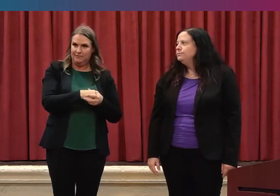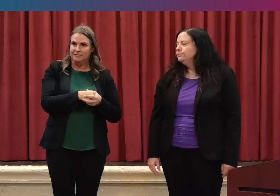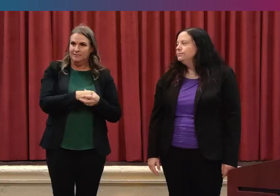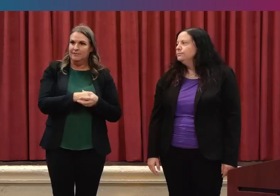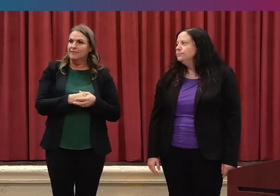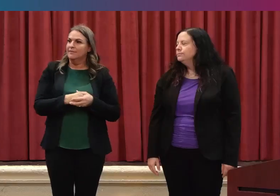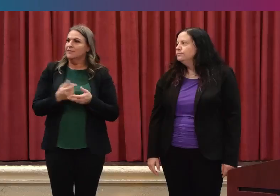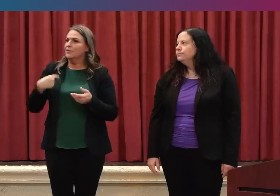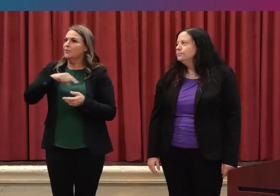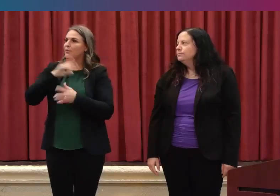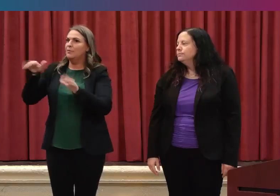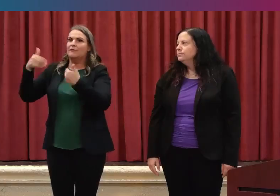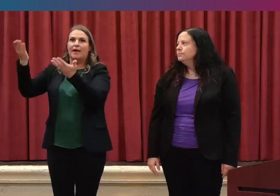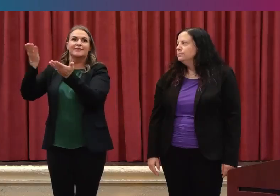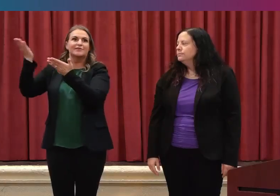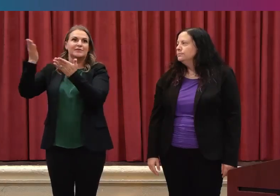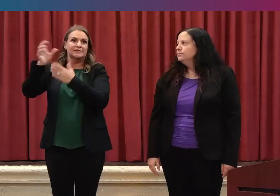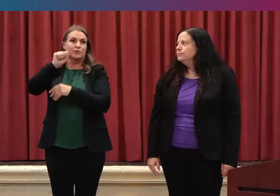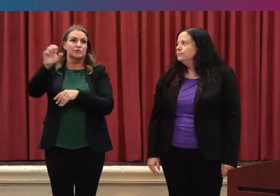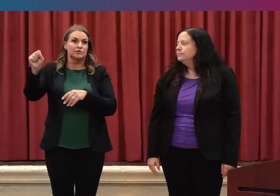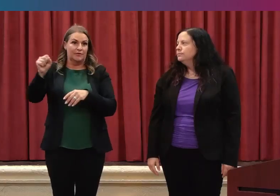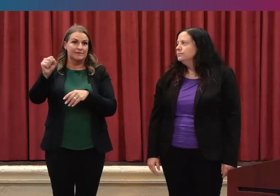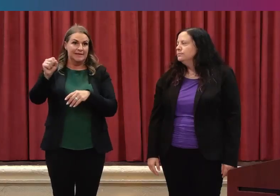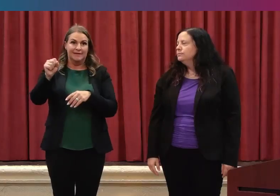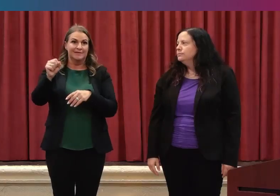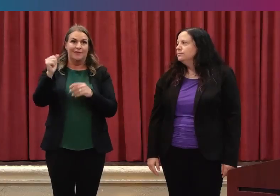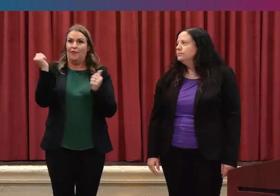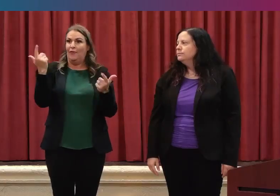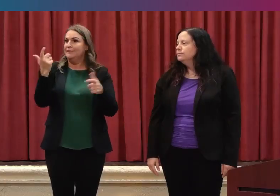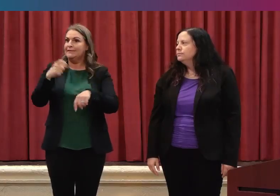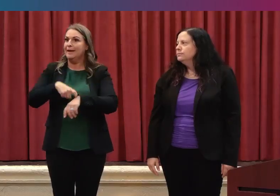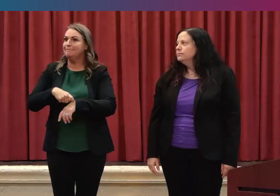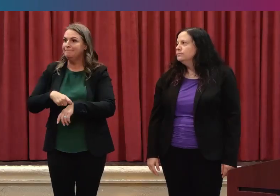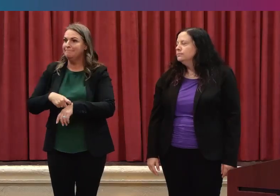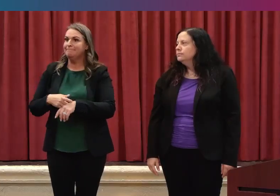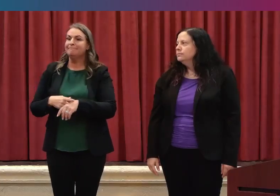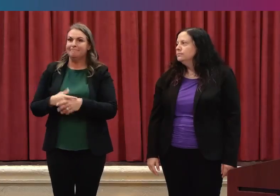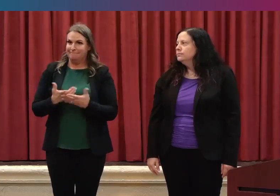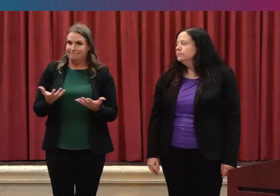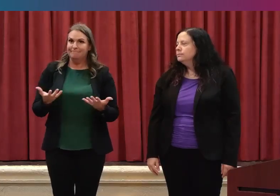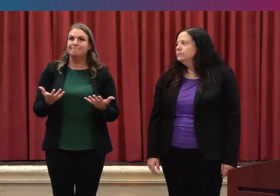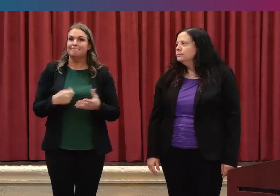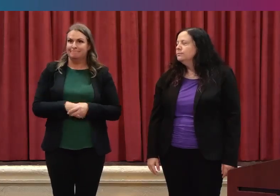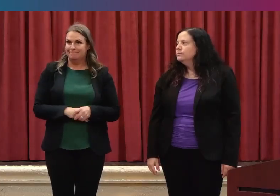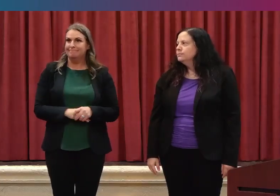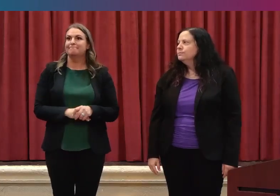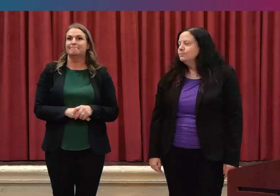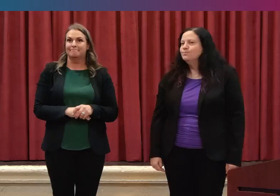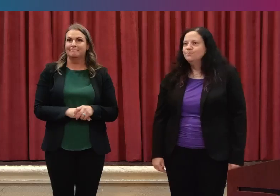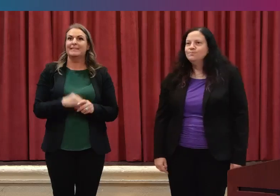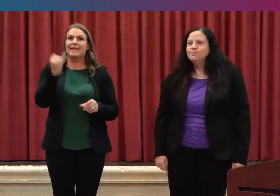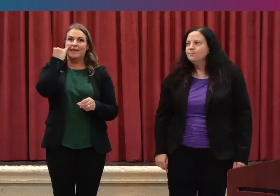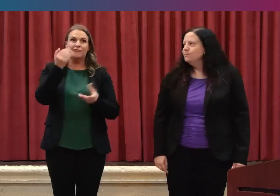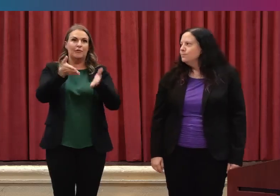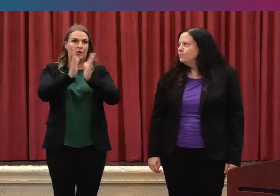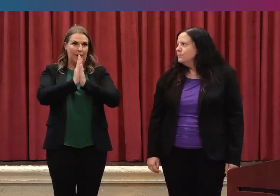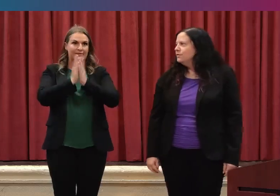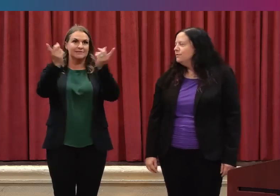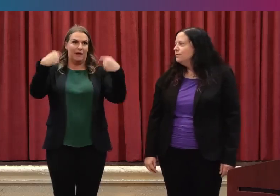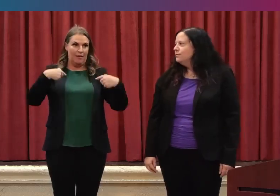that we've offered services at weddings. We provide services for the Social Security office all the time. So